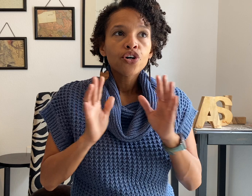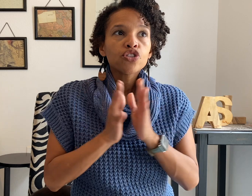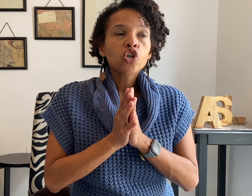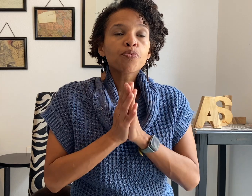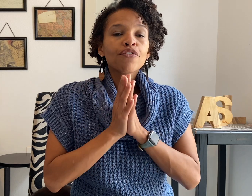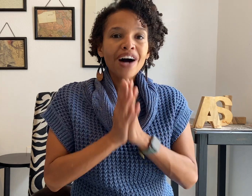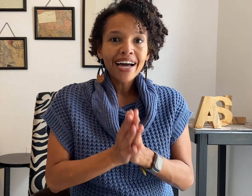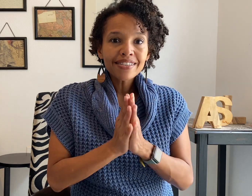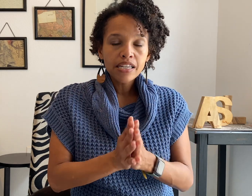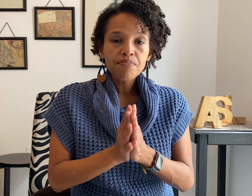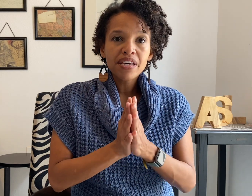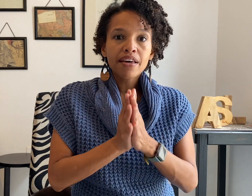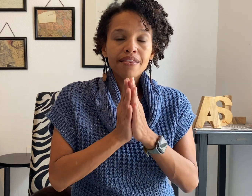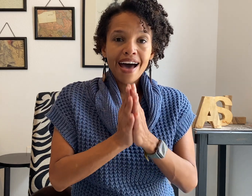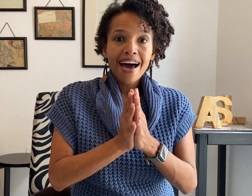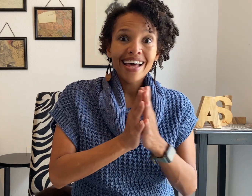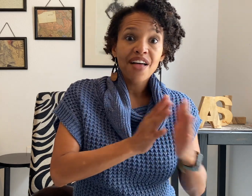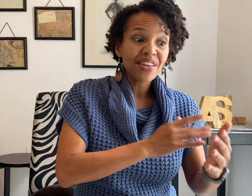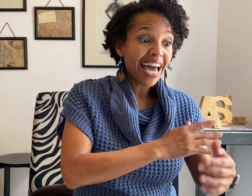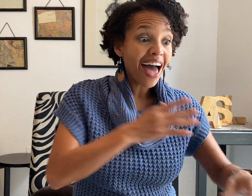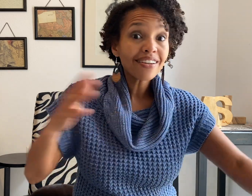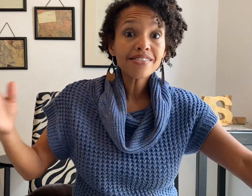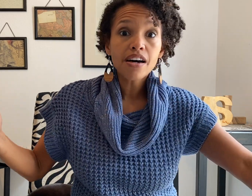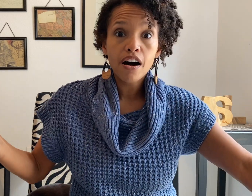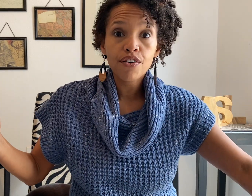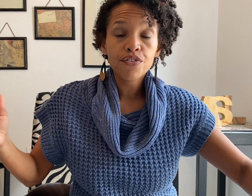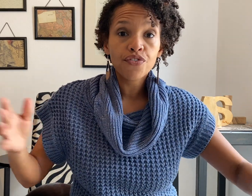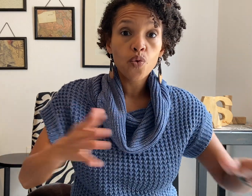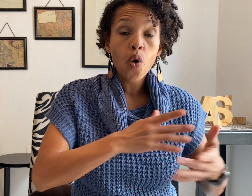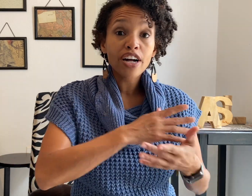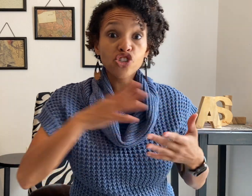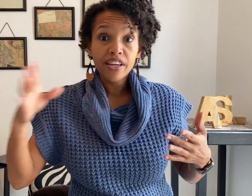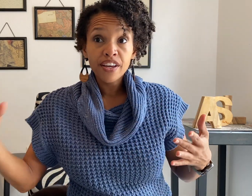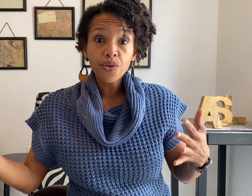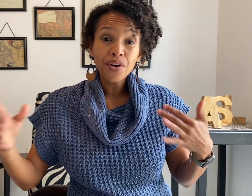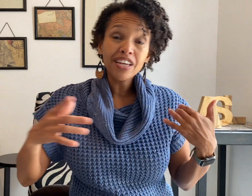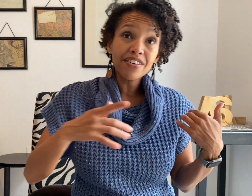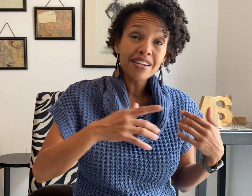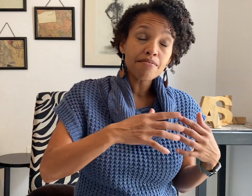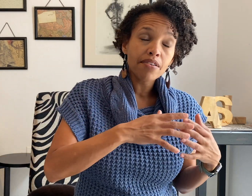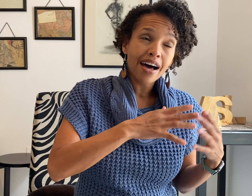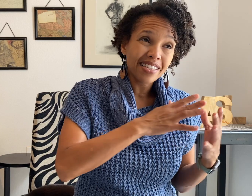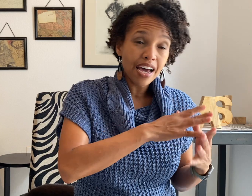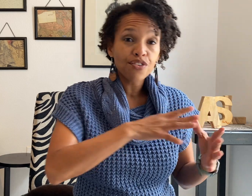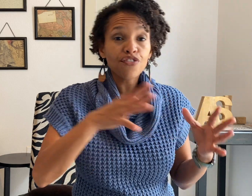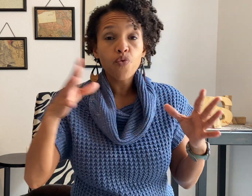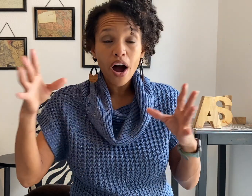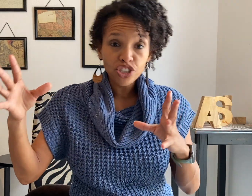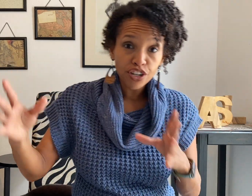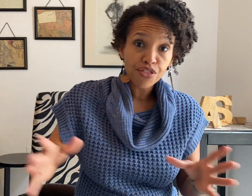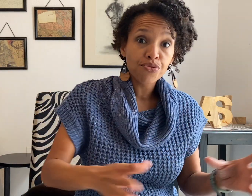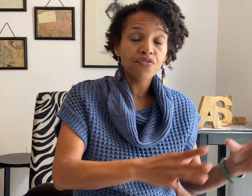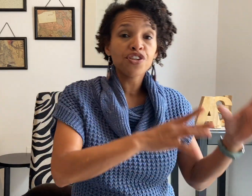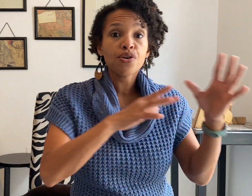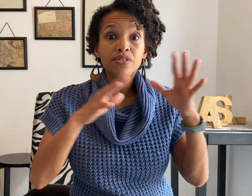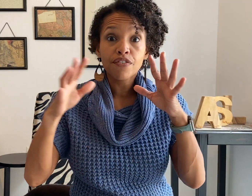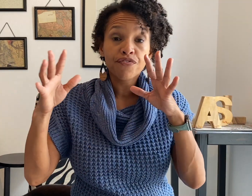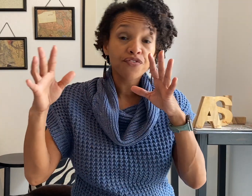to provide something that at the end of watching it, or even at the end of watching through the videos a